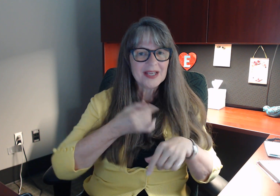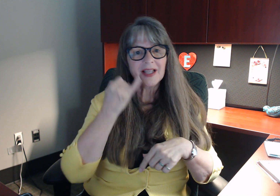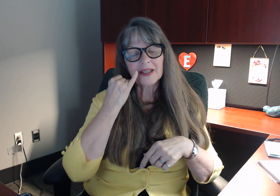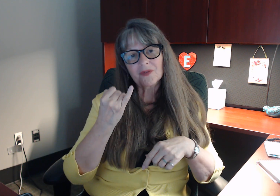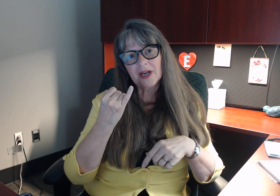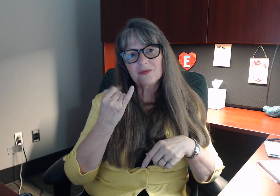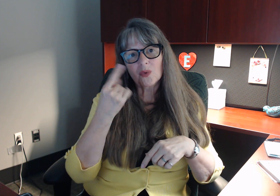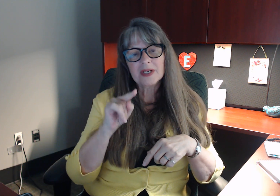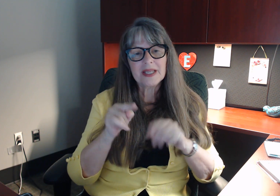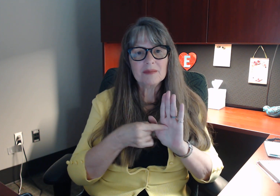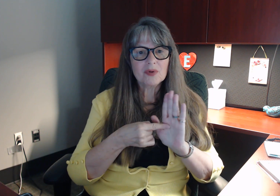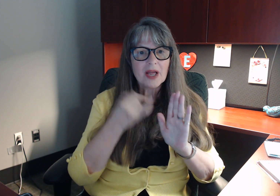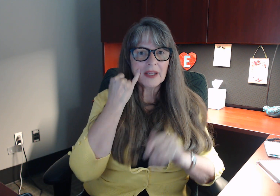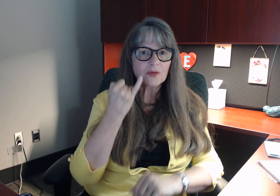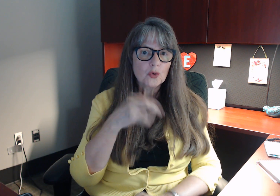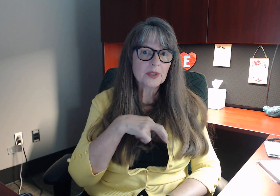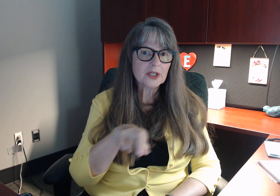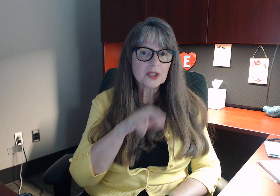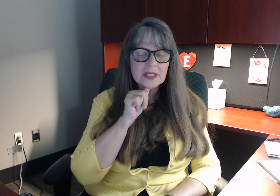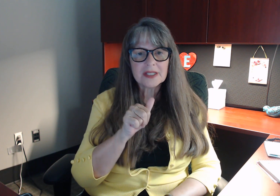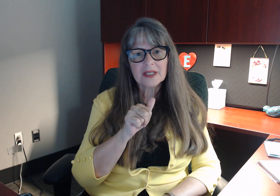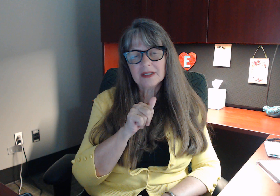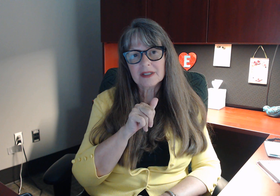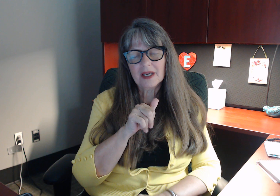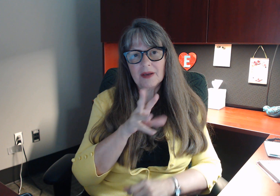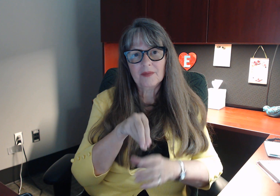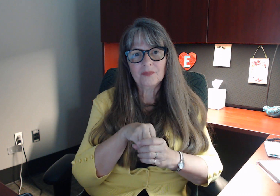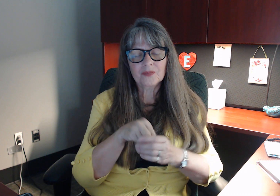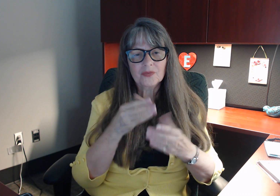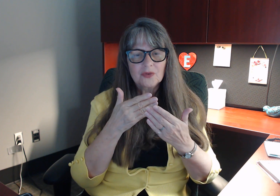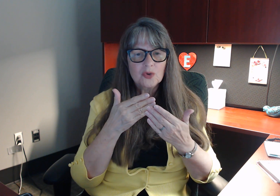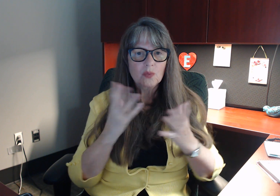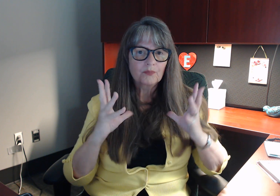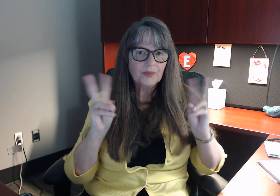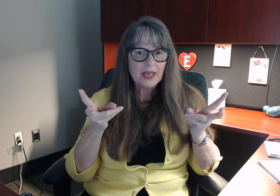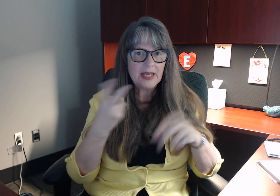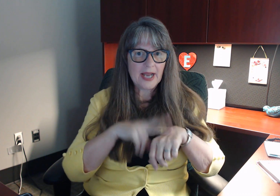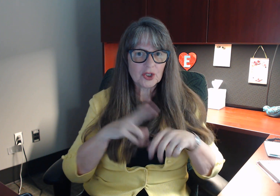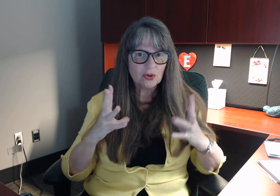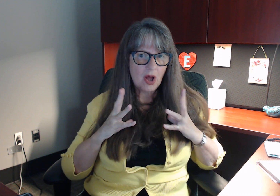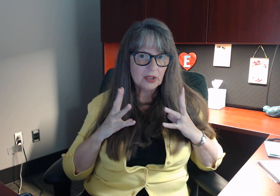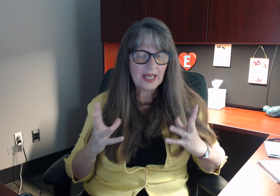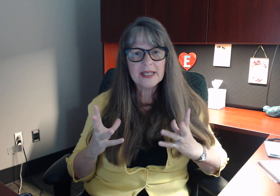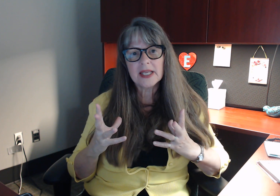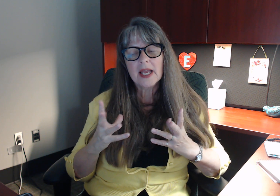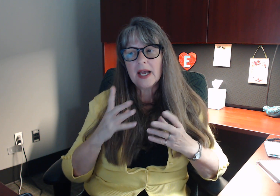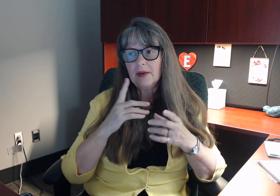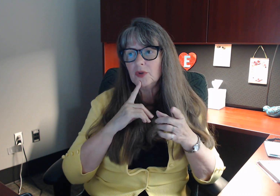like if, for example, like if your religion doesn't do national holidays, you can